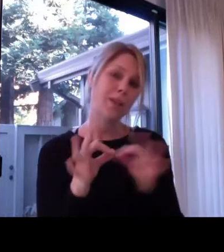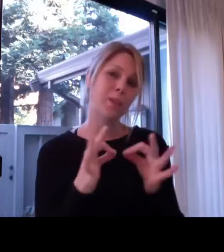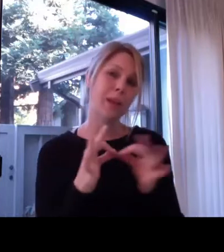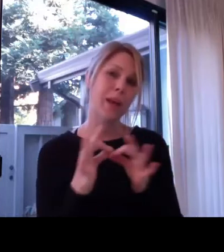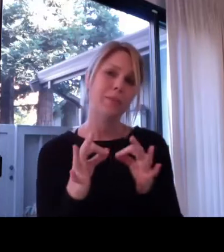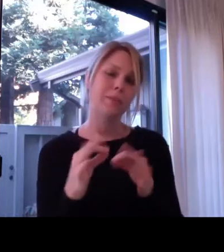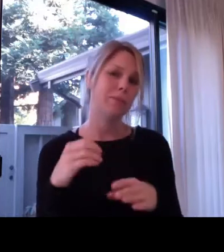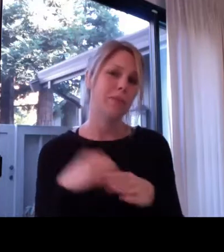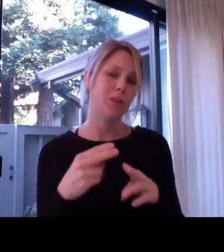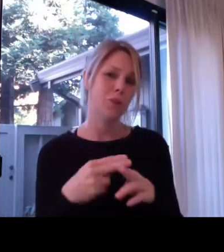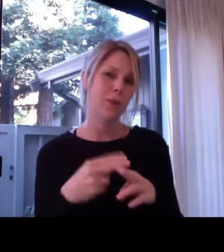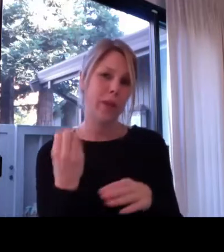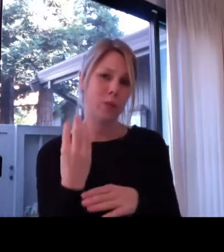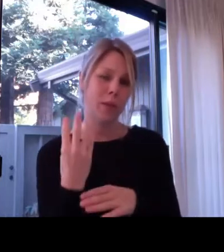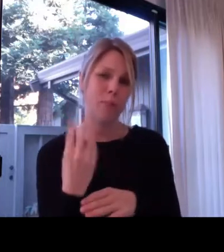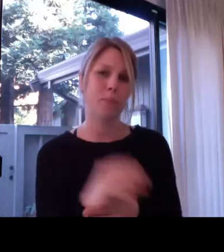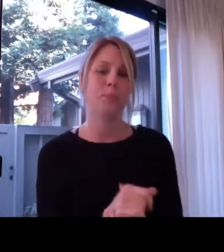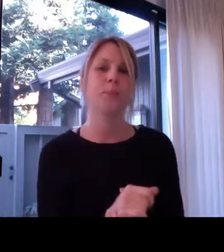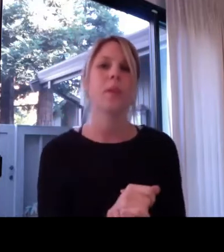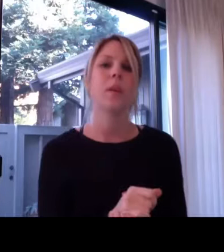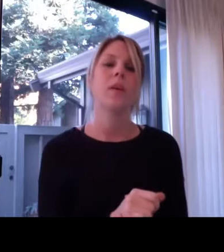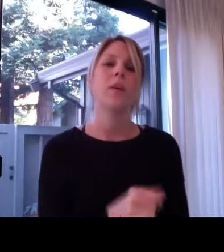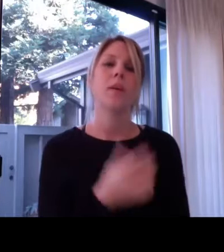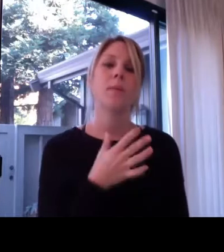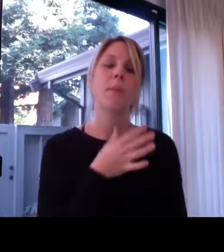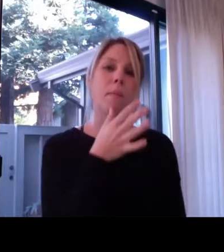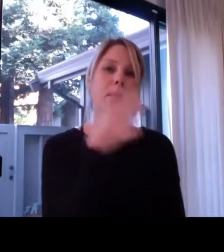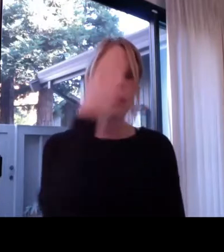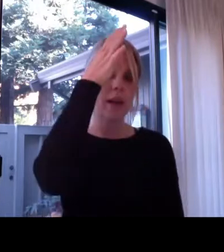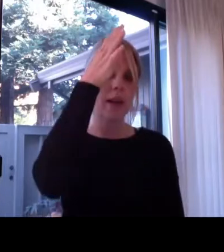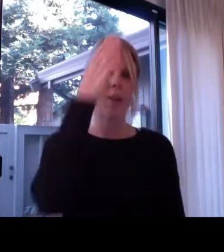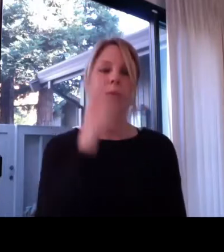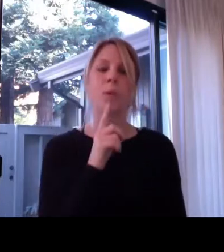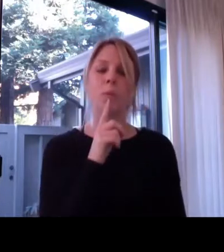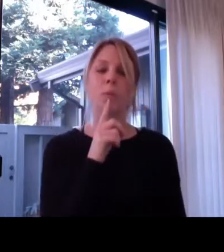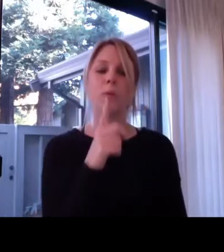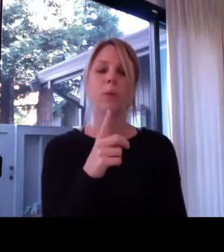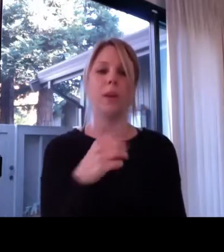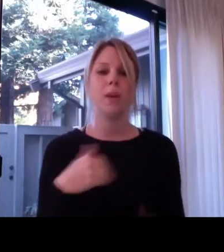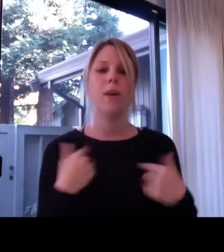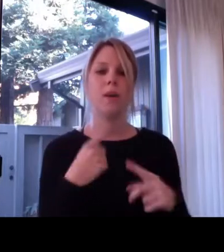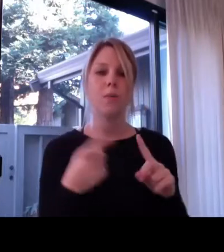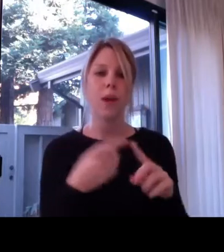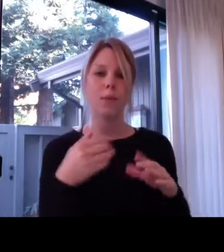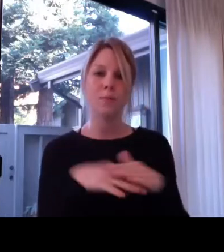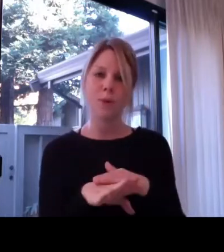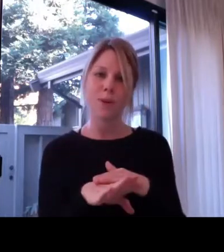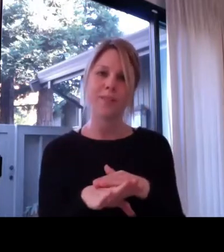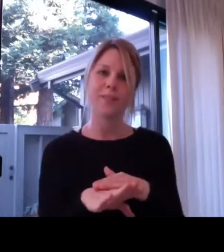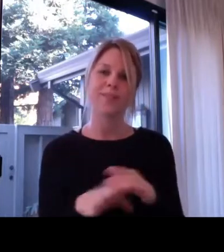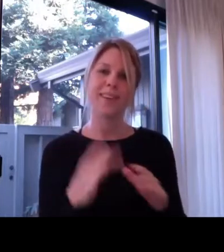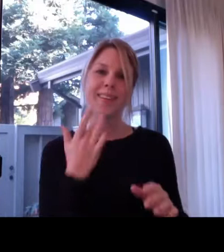can explain in a short videotape. My mom and dad, they were both really young when I was